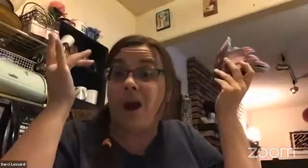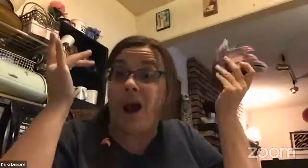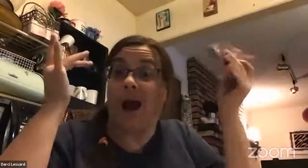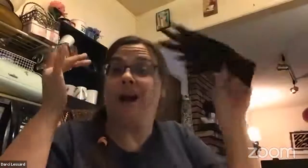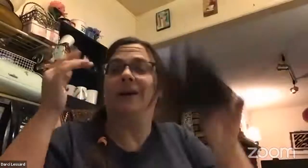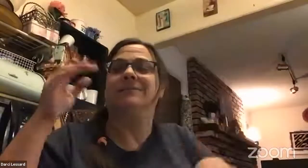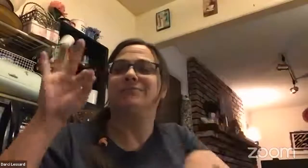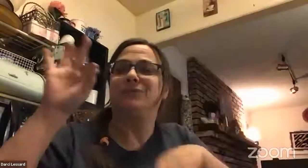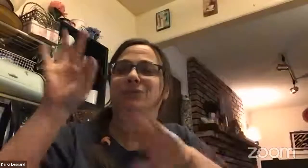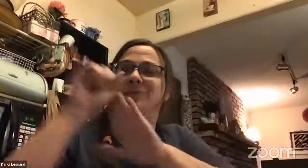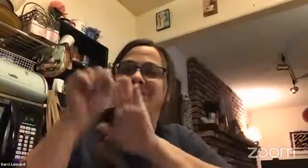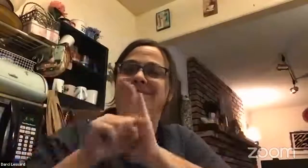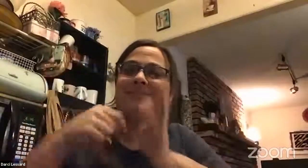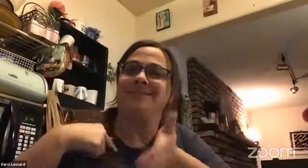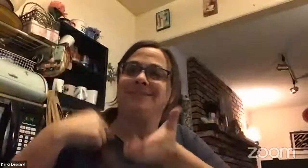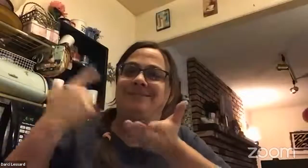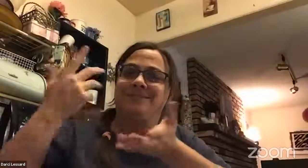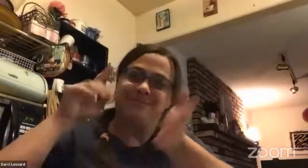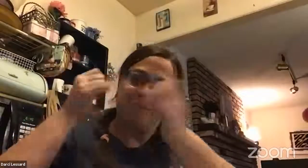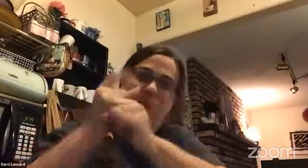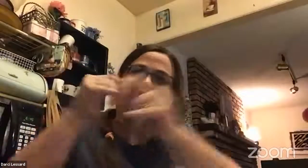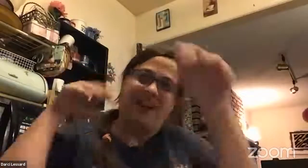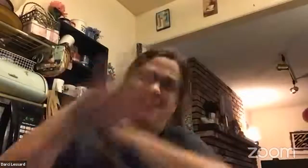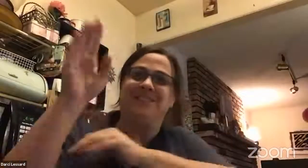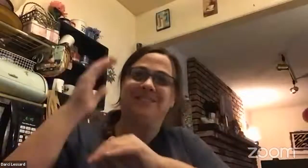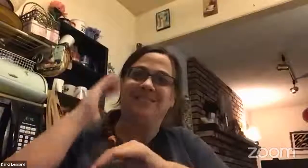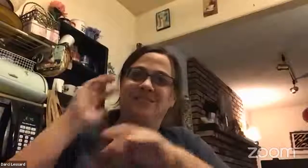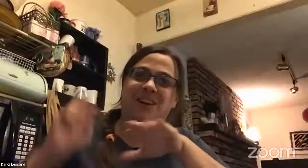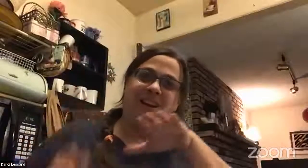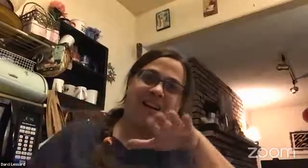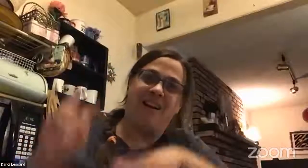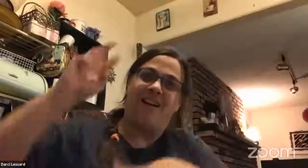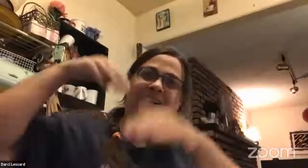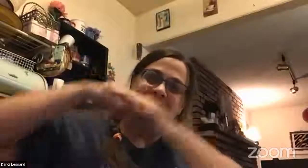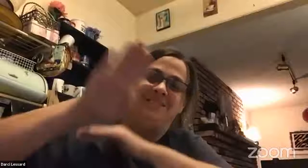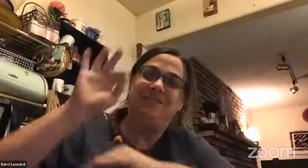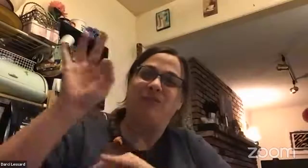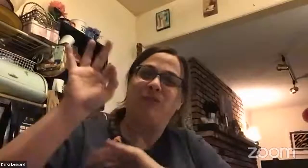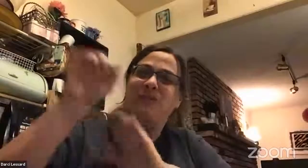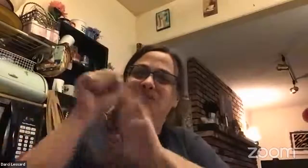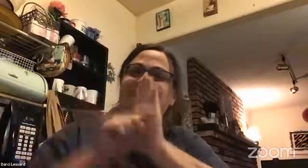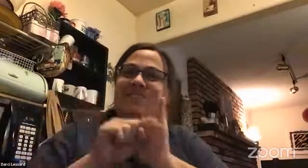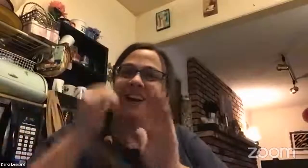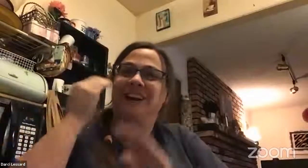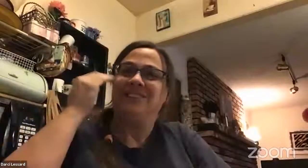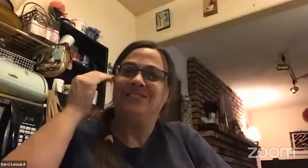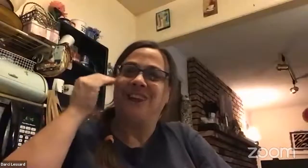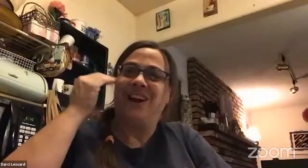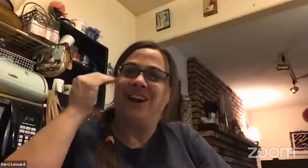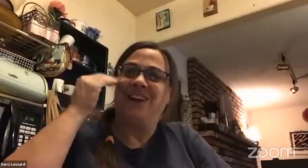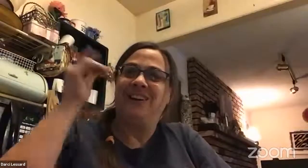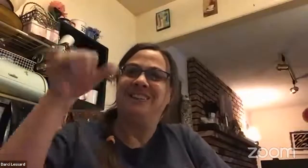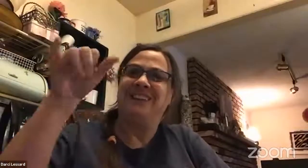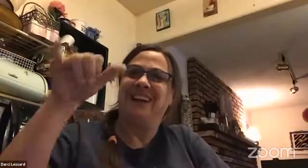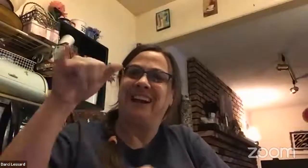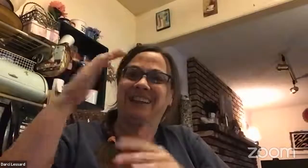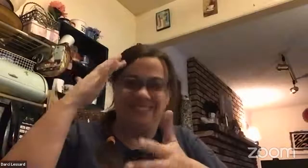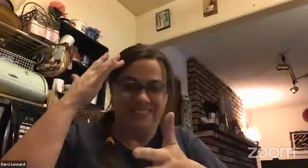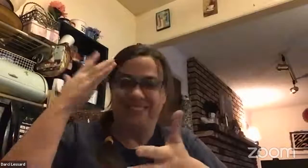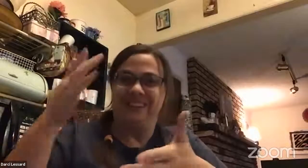it. And I picked blue because Fresno State, right? Fresno State and the journey to being a student at Fresno